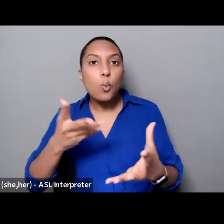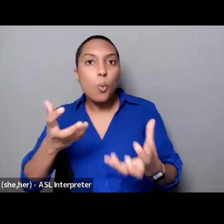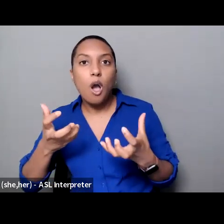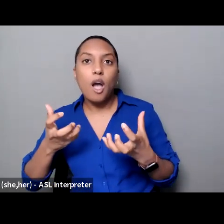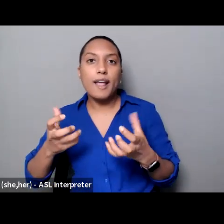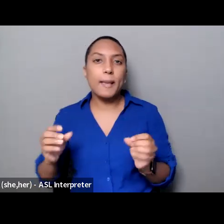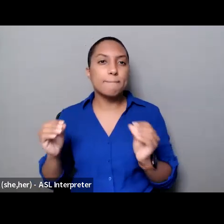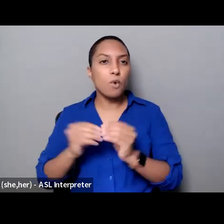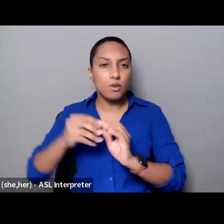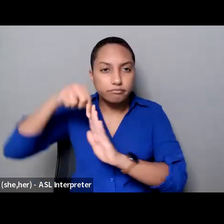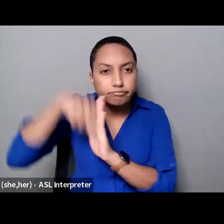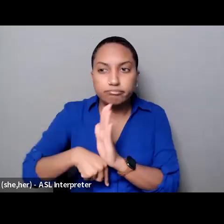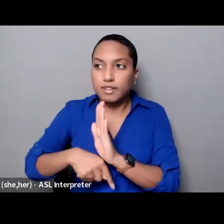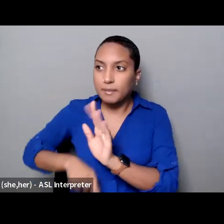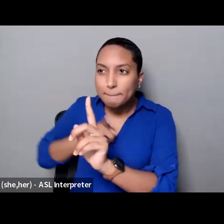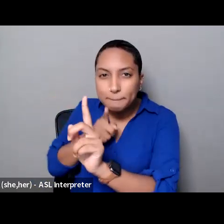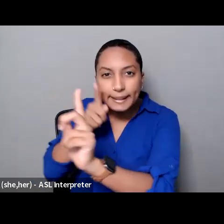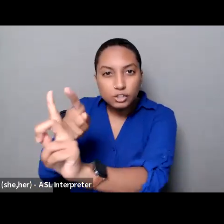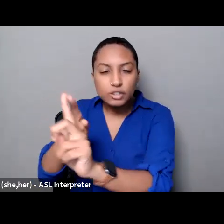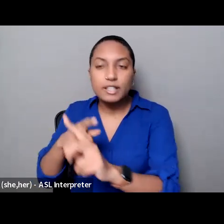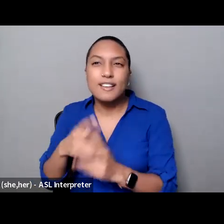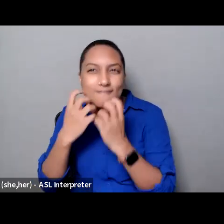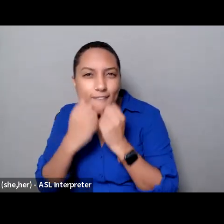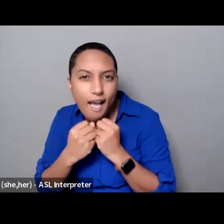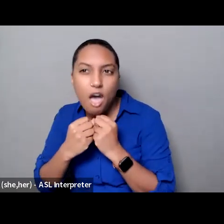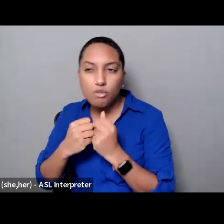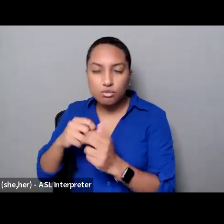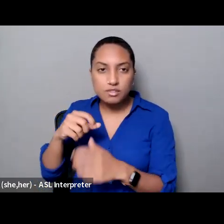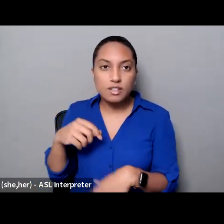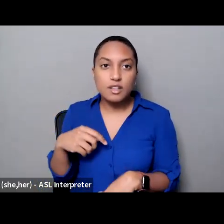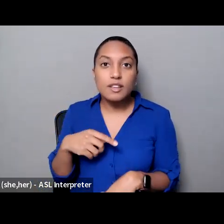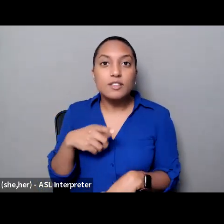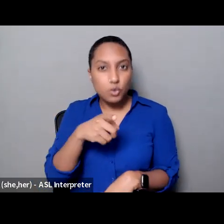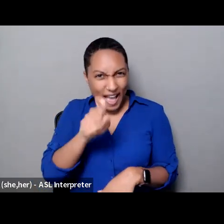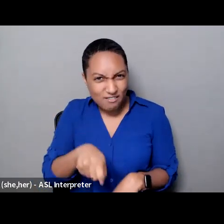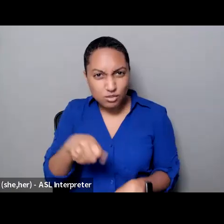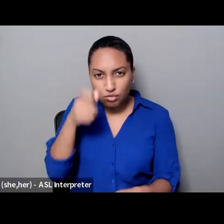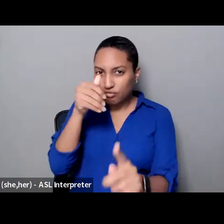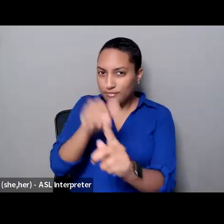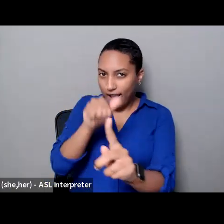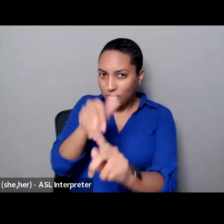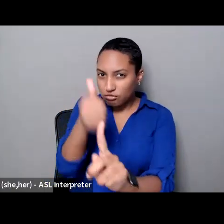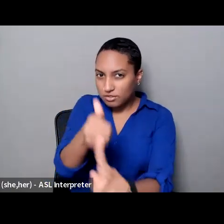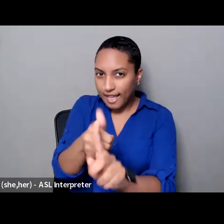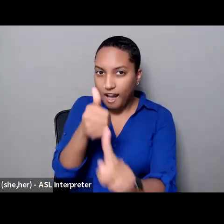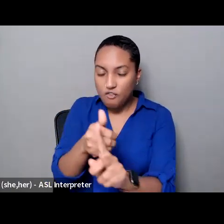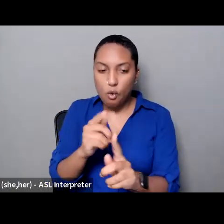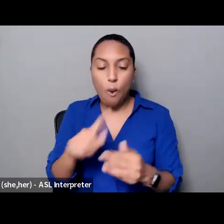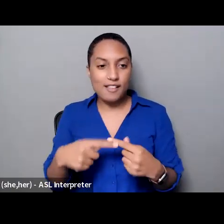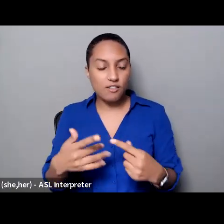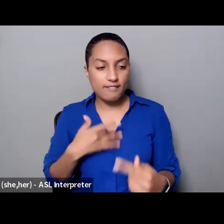are the things we have to be reminded of when the discomfort comes in. The next point